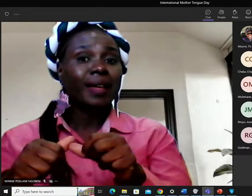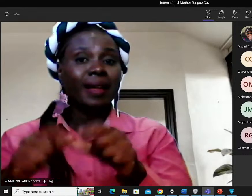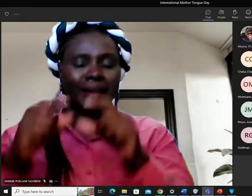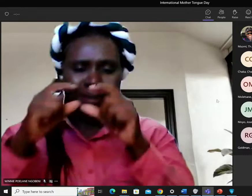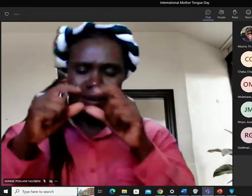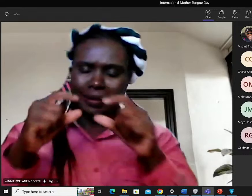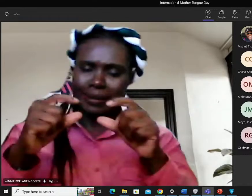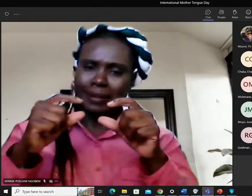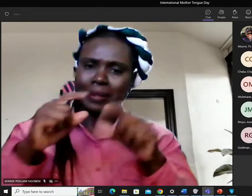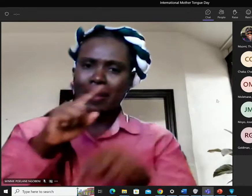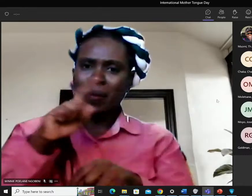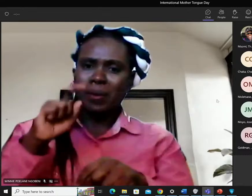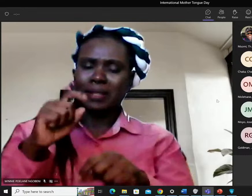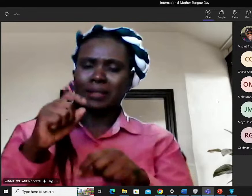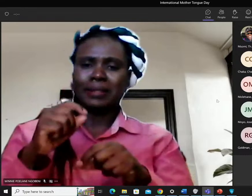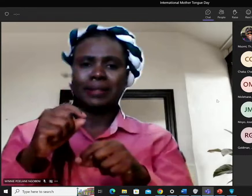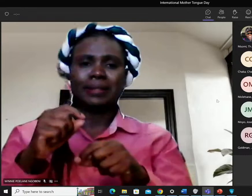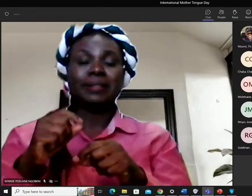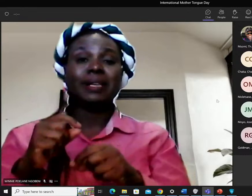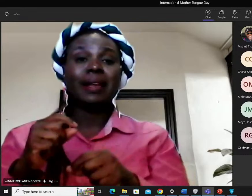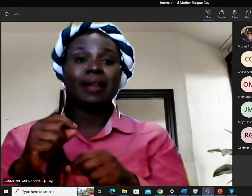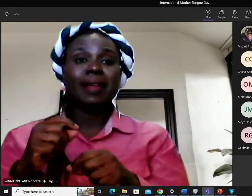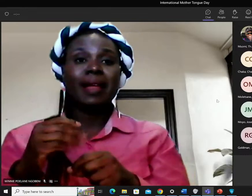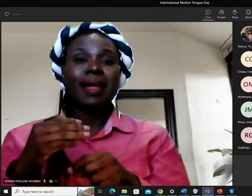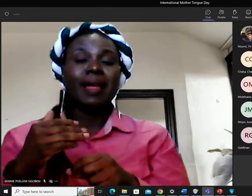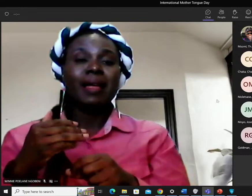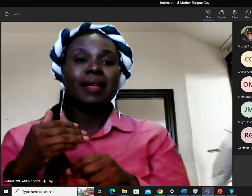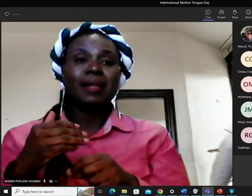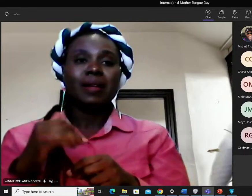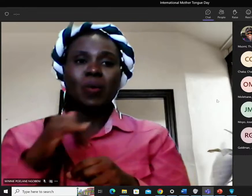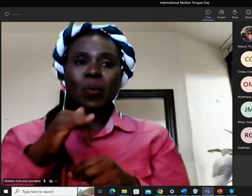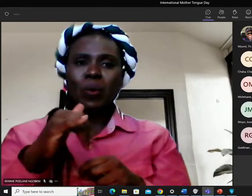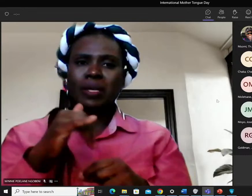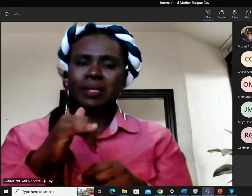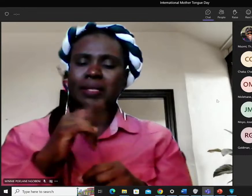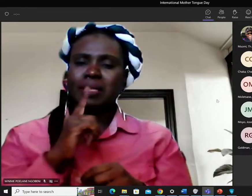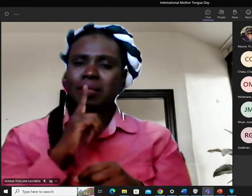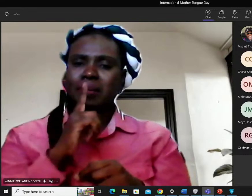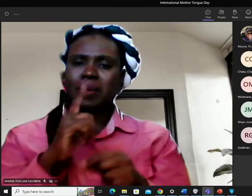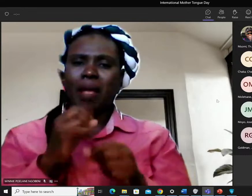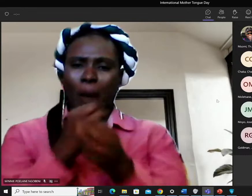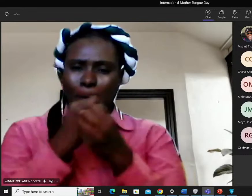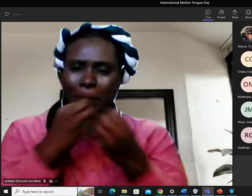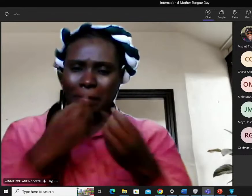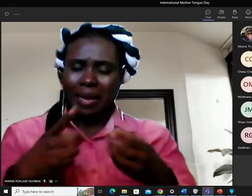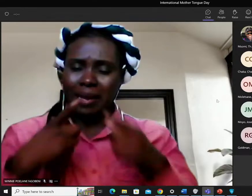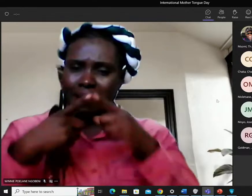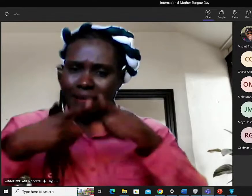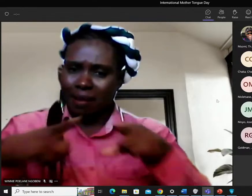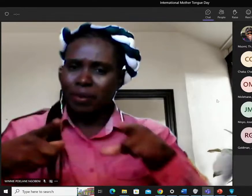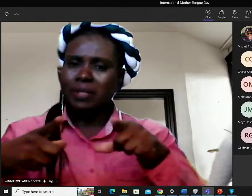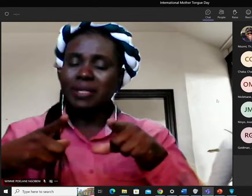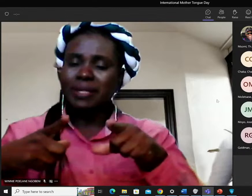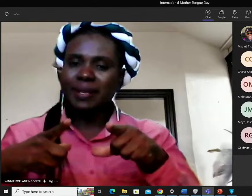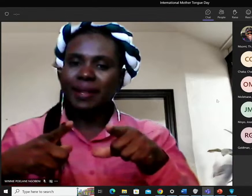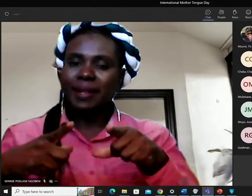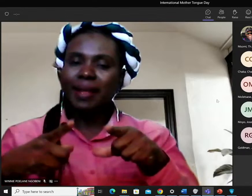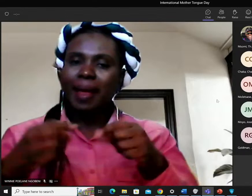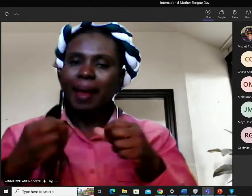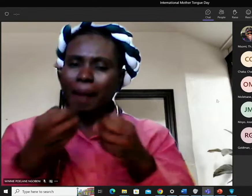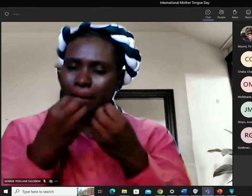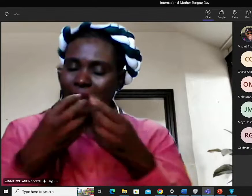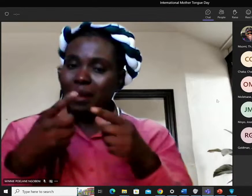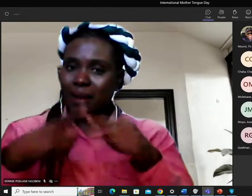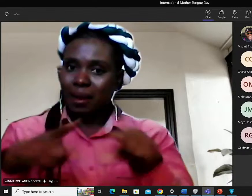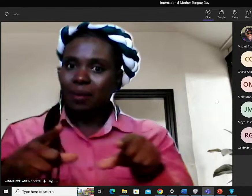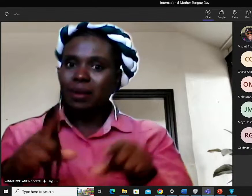hand, in fact, which speaks about multilingualism. Multilingualism, what is